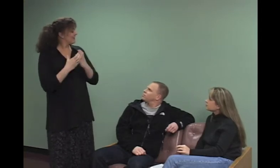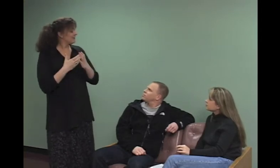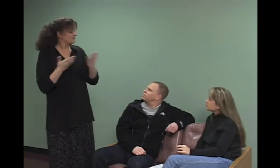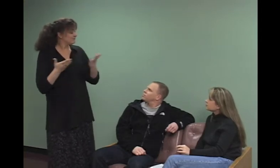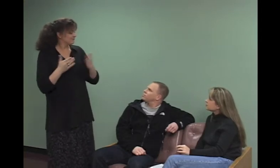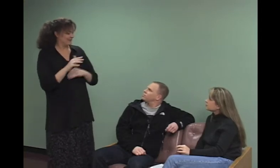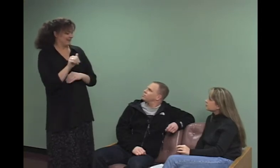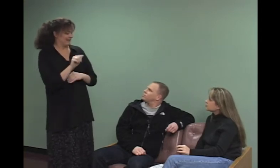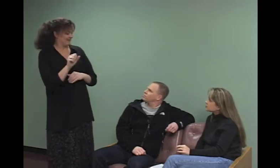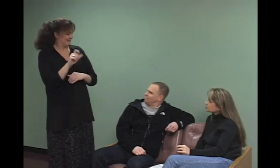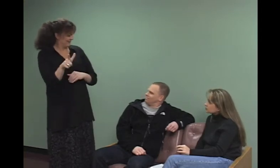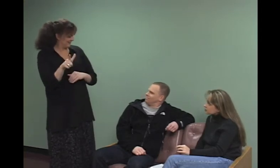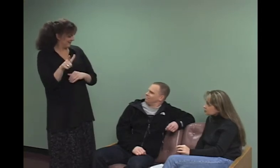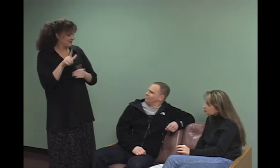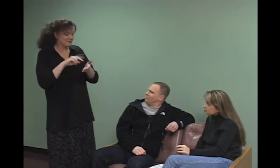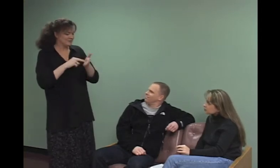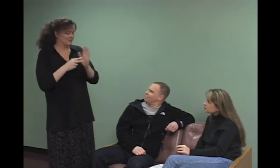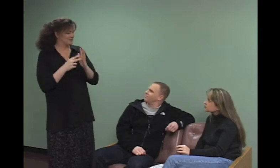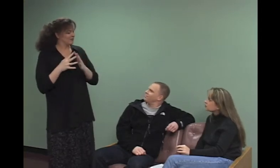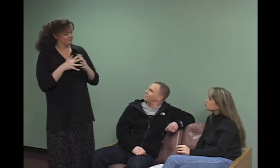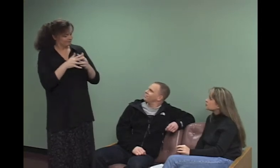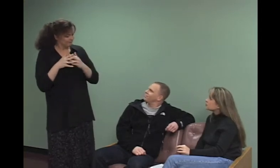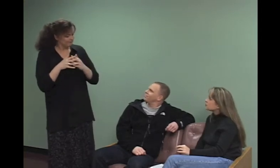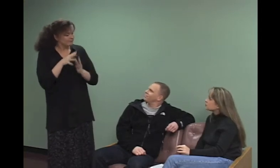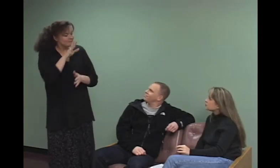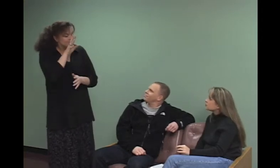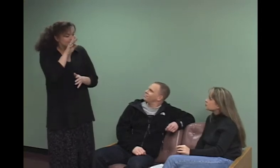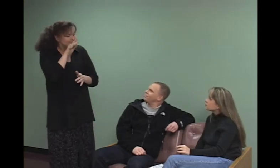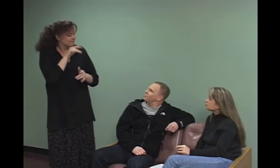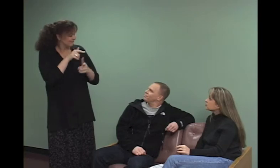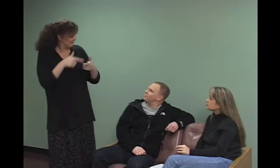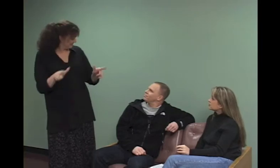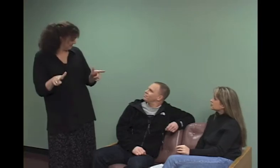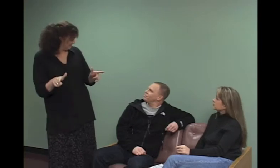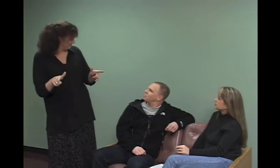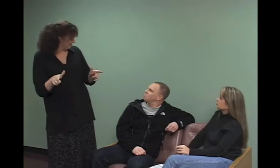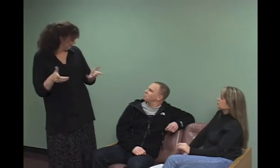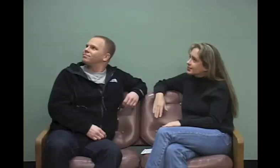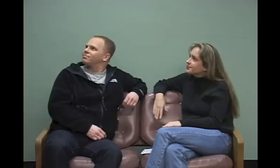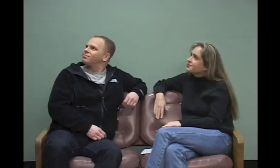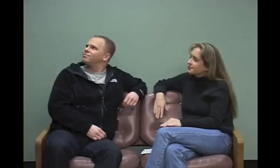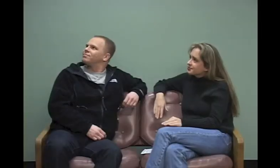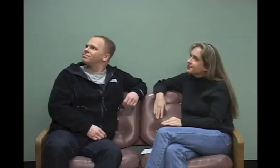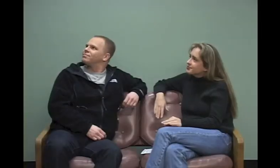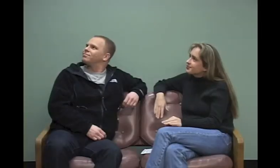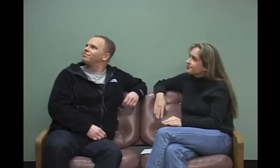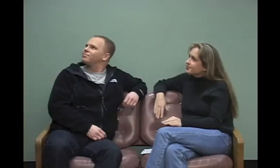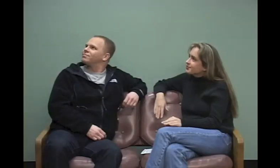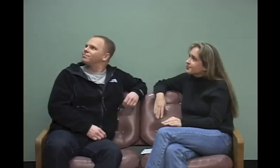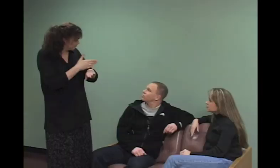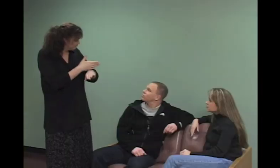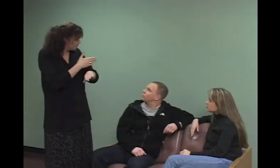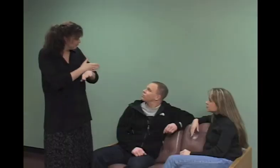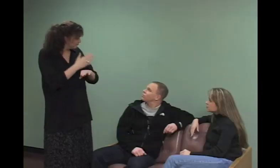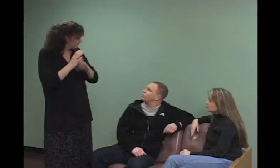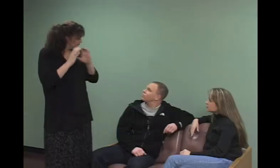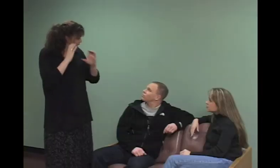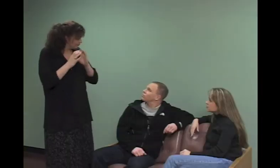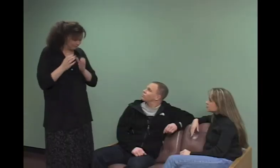I teach night school in ASL. That's American Speak Language. It can help to improve your communication with your hearing child. Would you